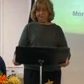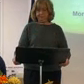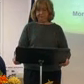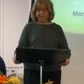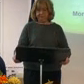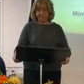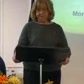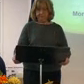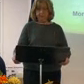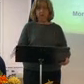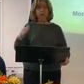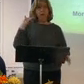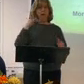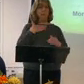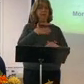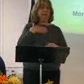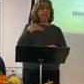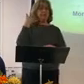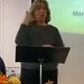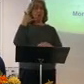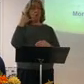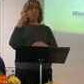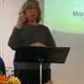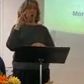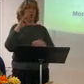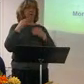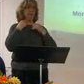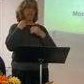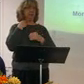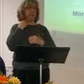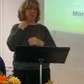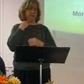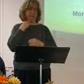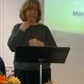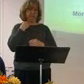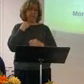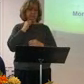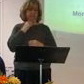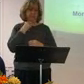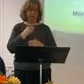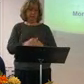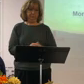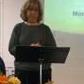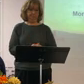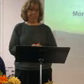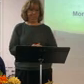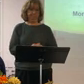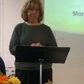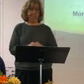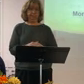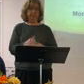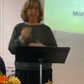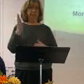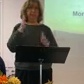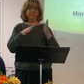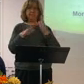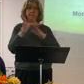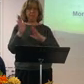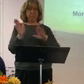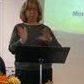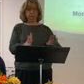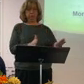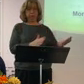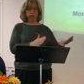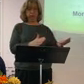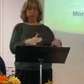I guess this is a good time to turn off your cell phones, silence your cell phones, devices, Remove all distractions as we get ready to hear from the word of the